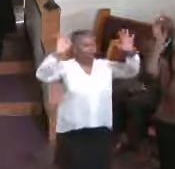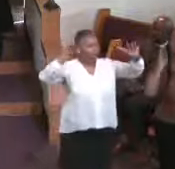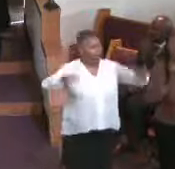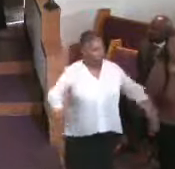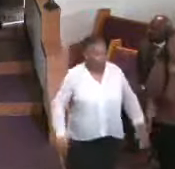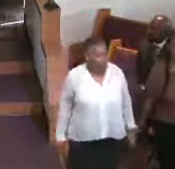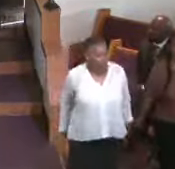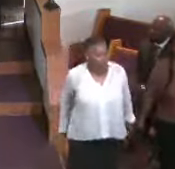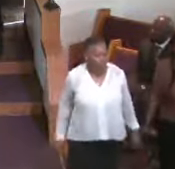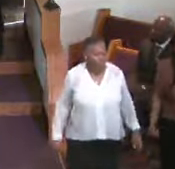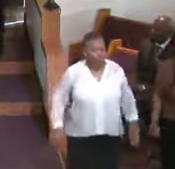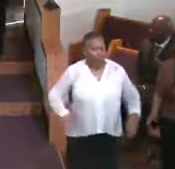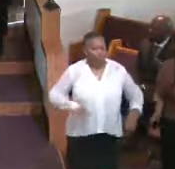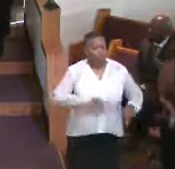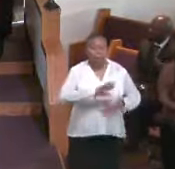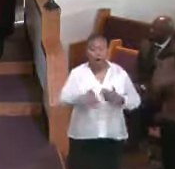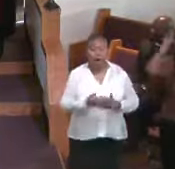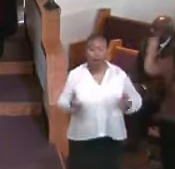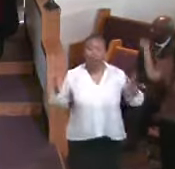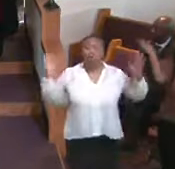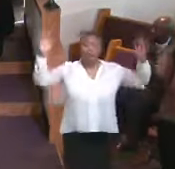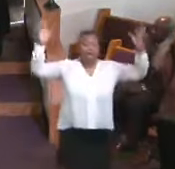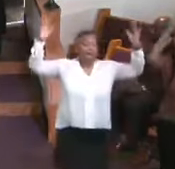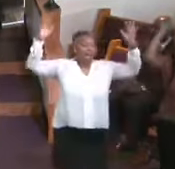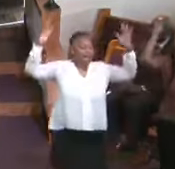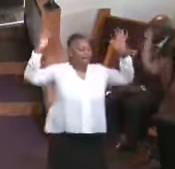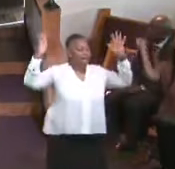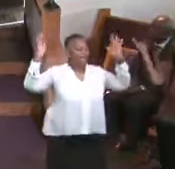Put all the parts together. Come on. All.